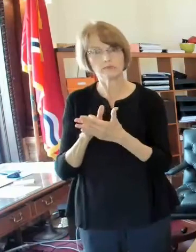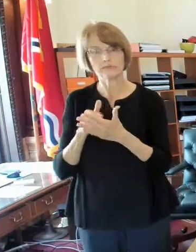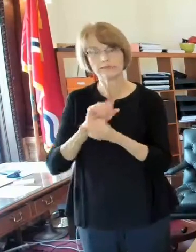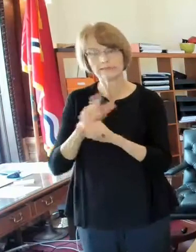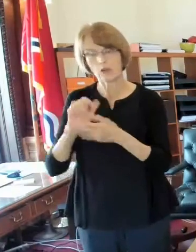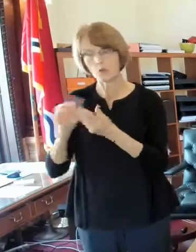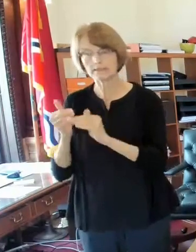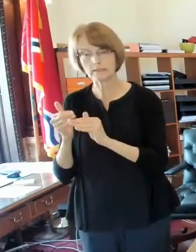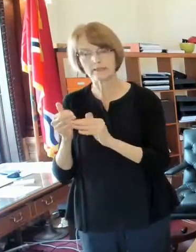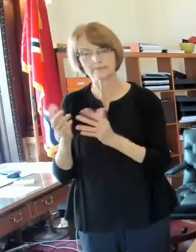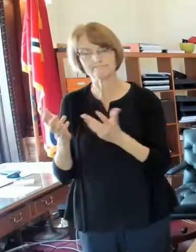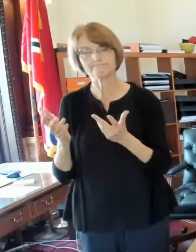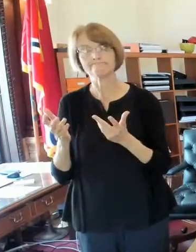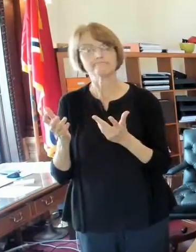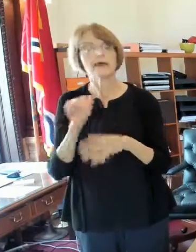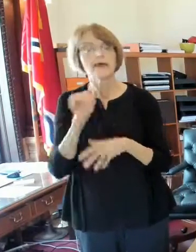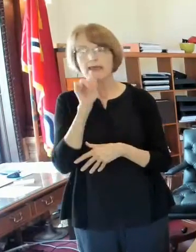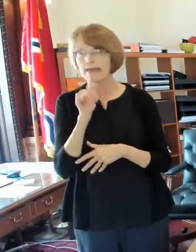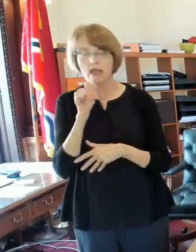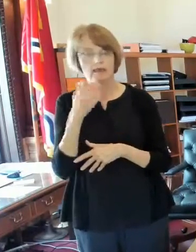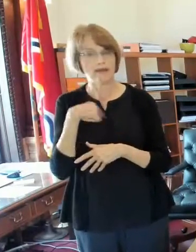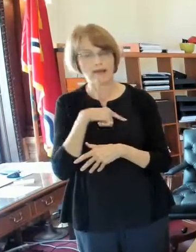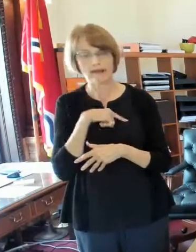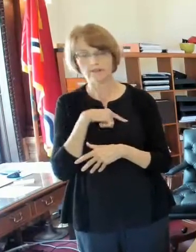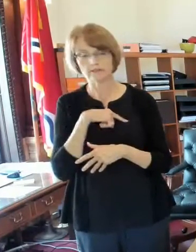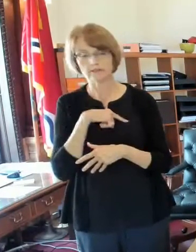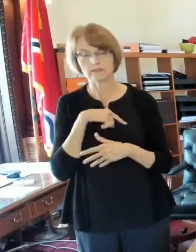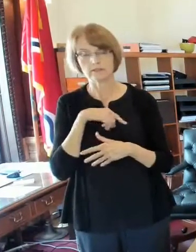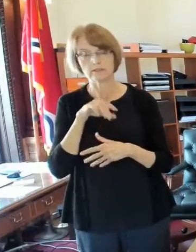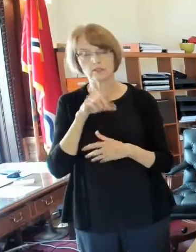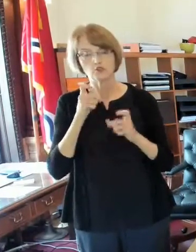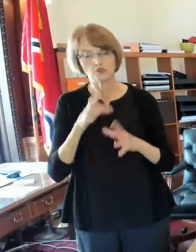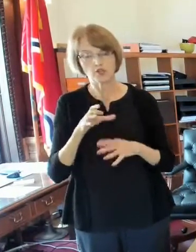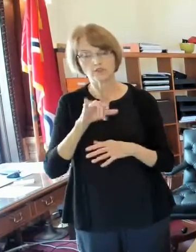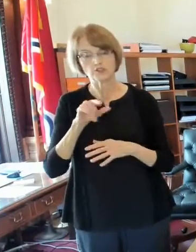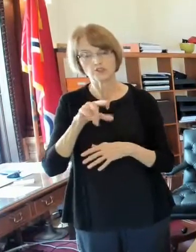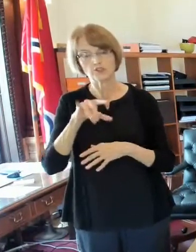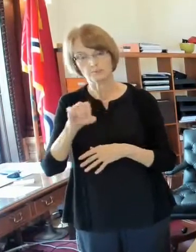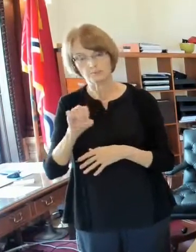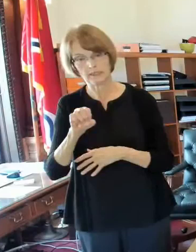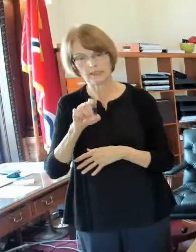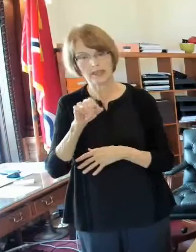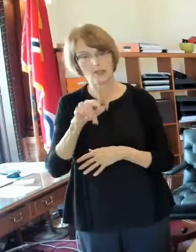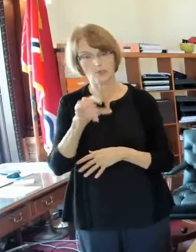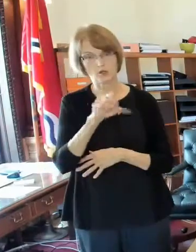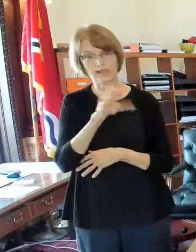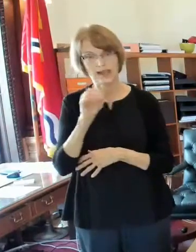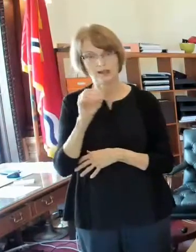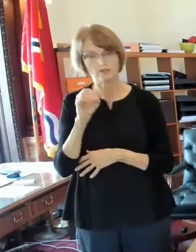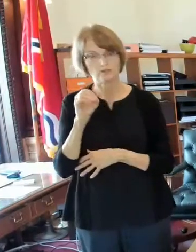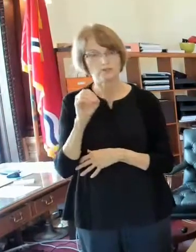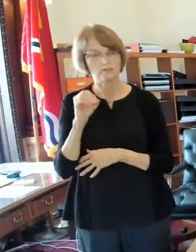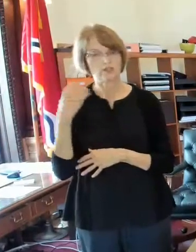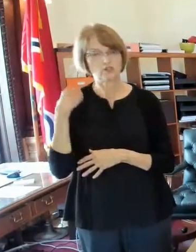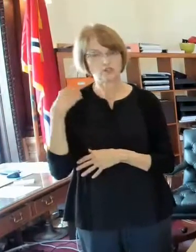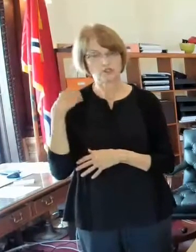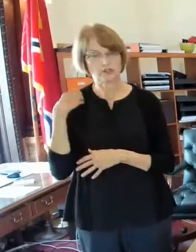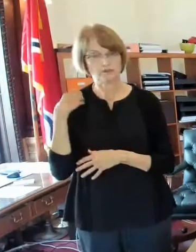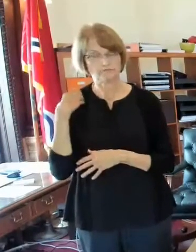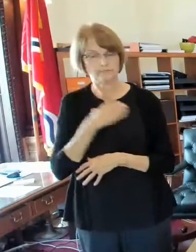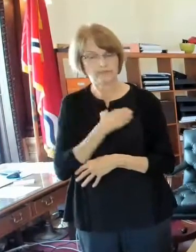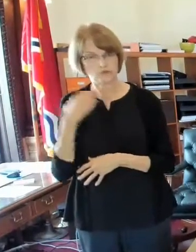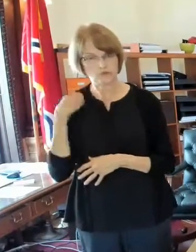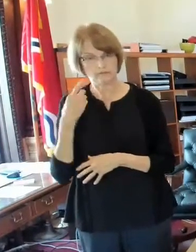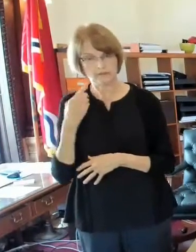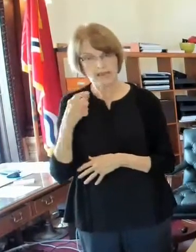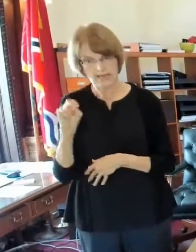Judge Jimmy Edwards was in Jeff City this week and last week, as was Chief Hayden, and he was asked about this. Our position is that